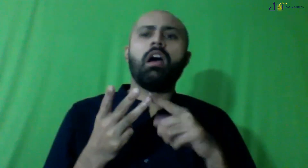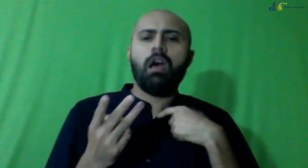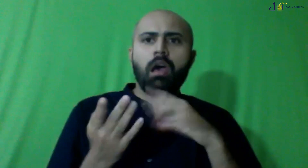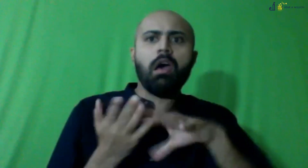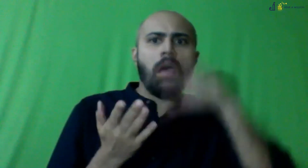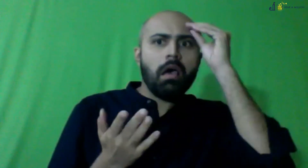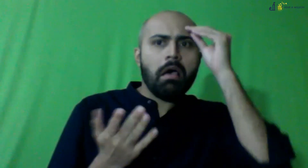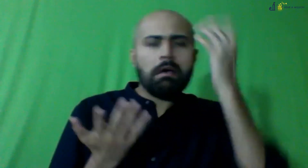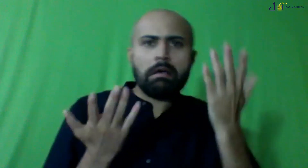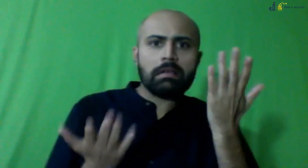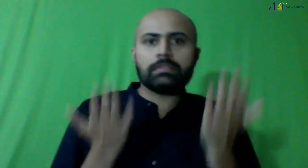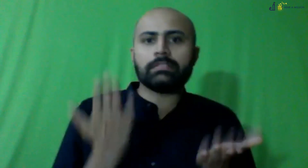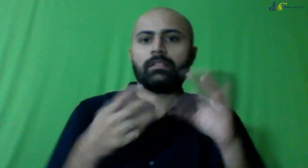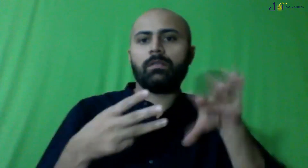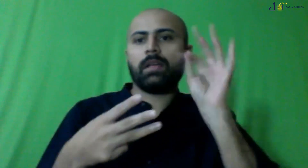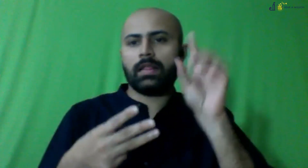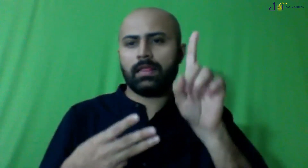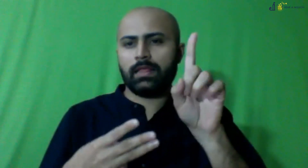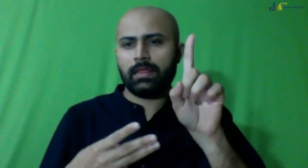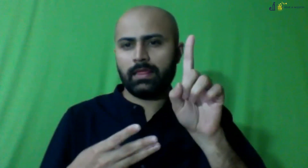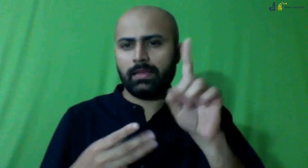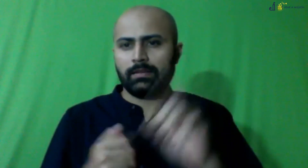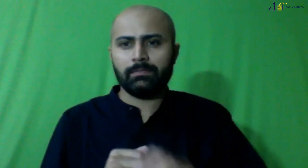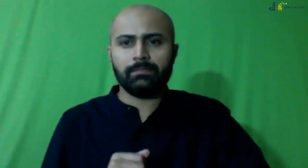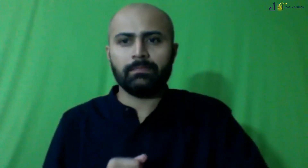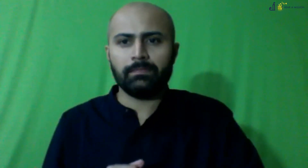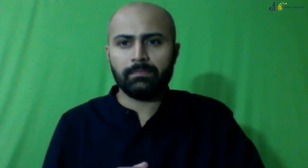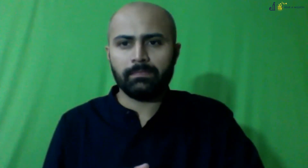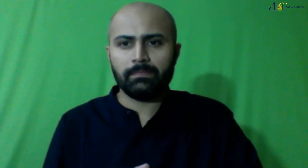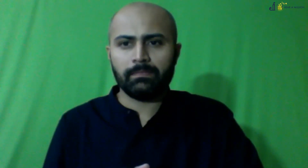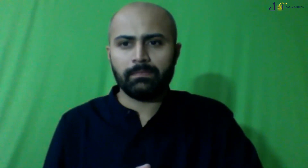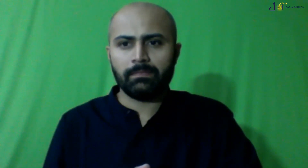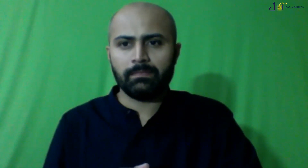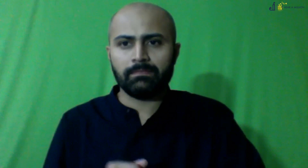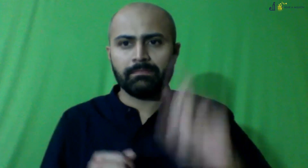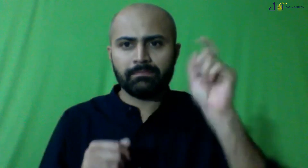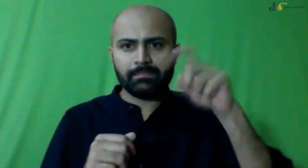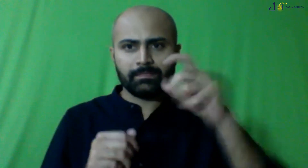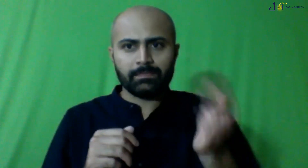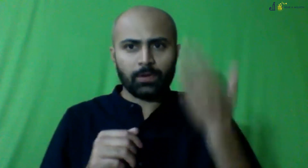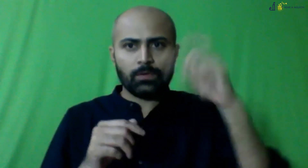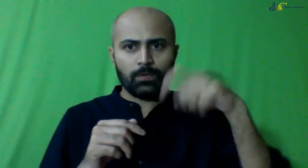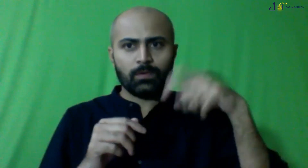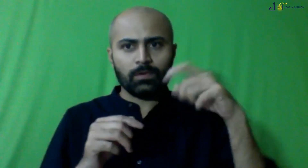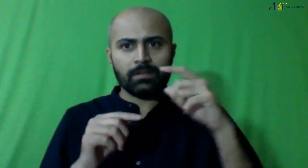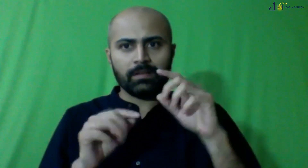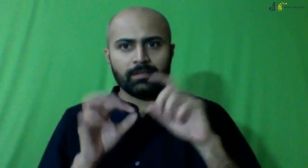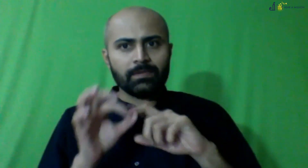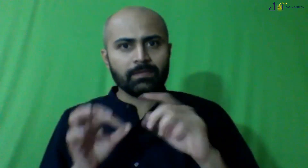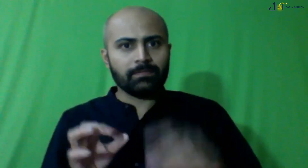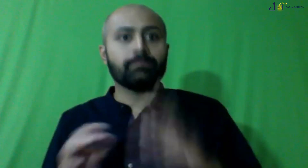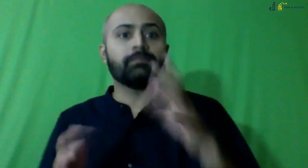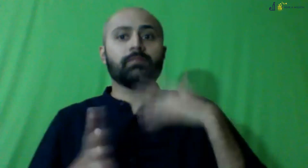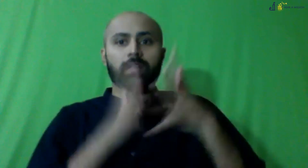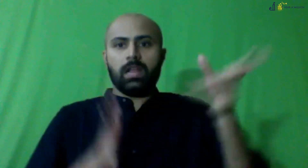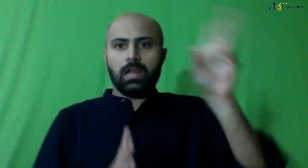if yes or not. And third, maybe or so please choose your select your